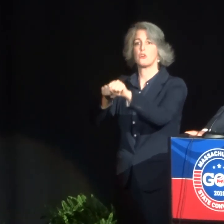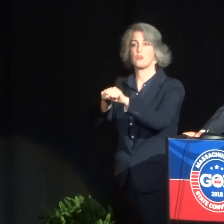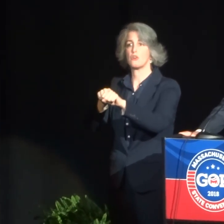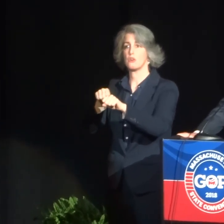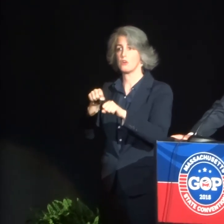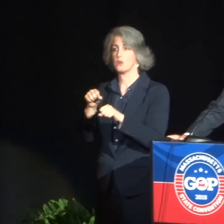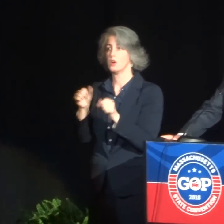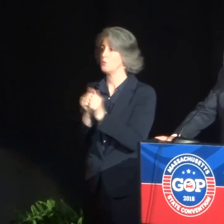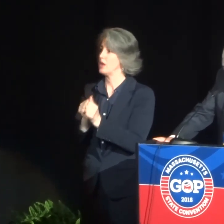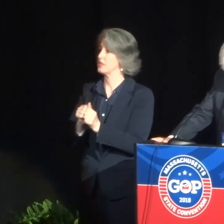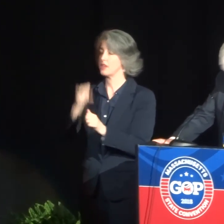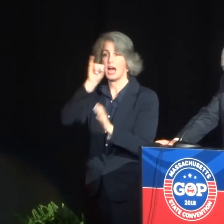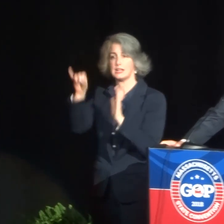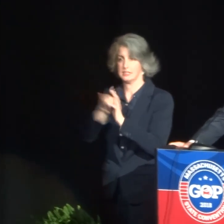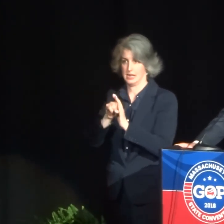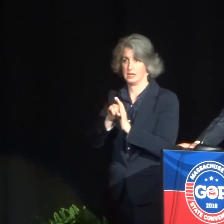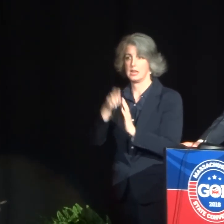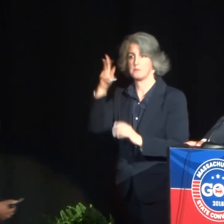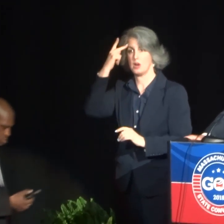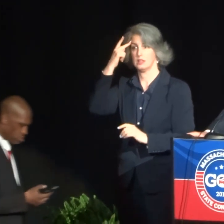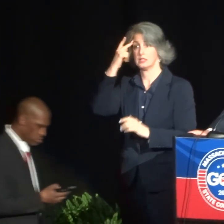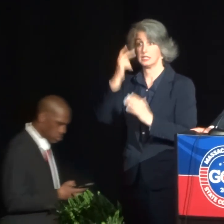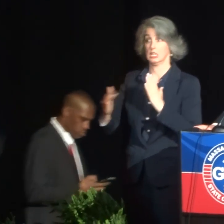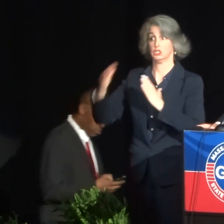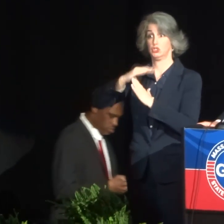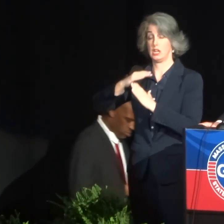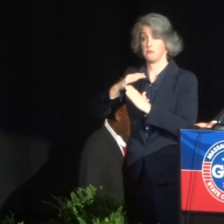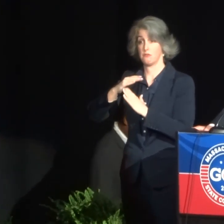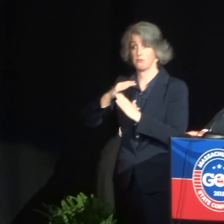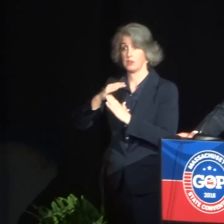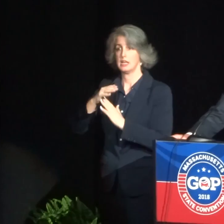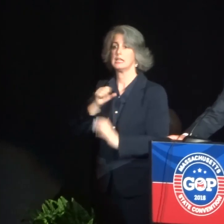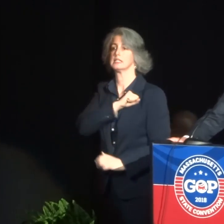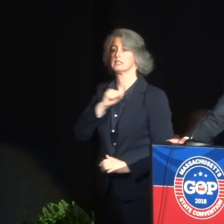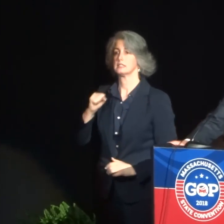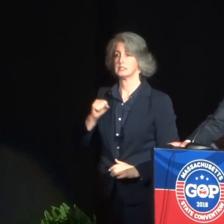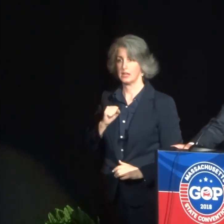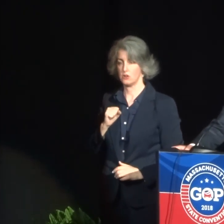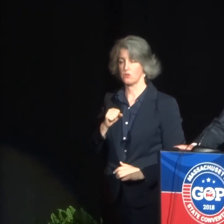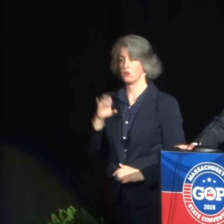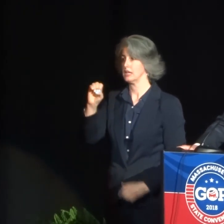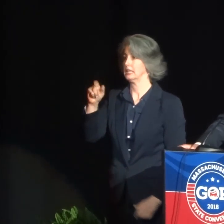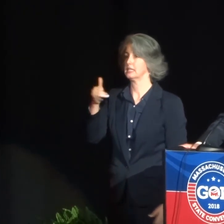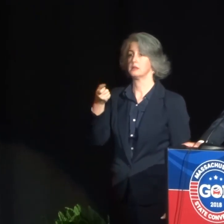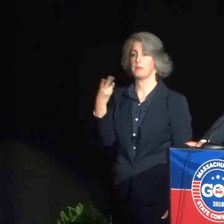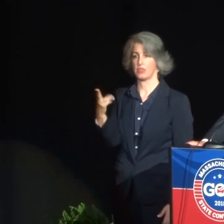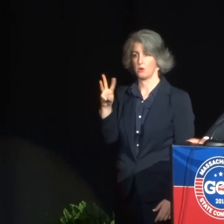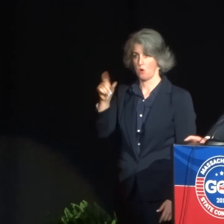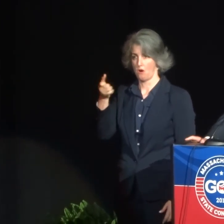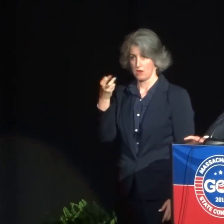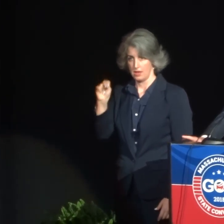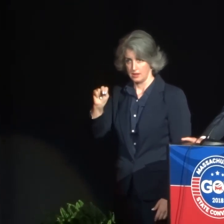identity politics. Chief among those bureaucratic robber barons is Senator Elizabeth Warren.